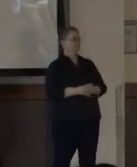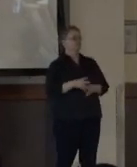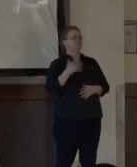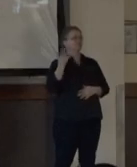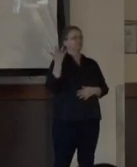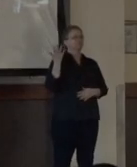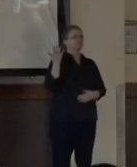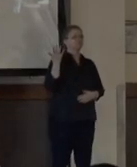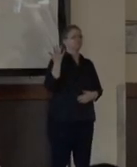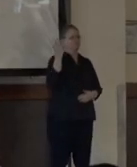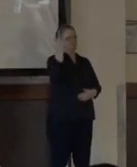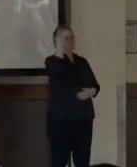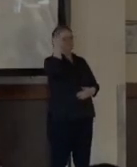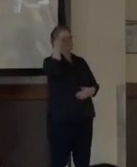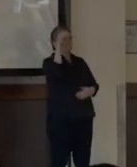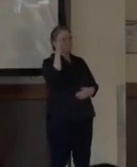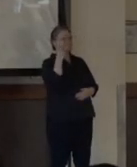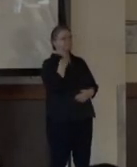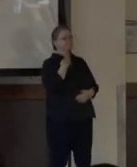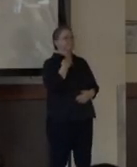You know, I think for me,